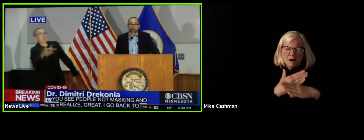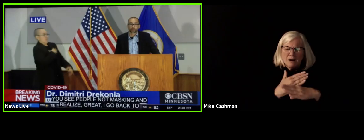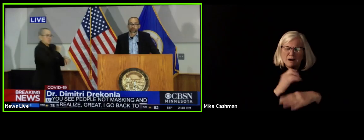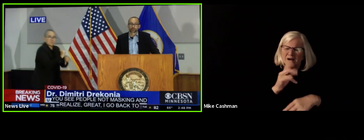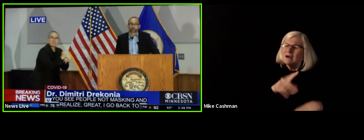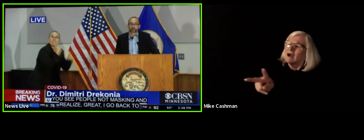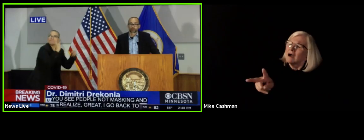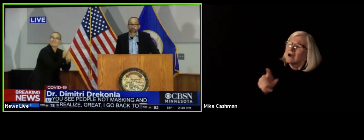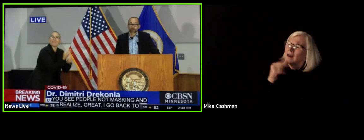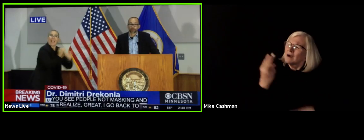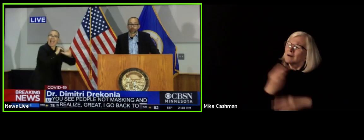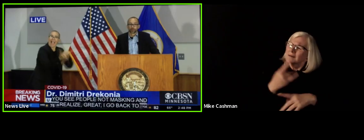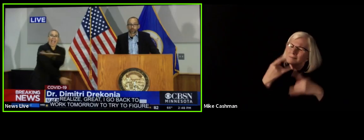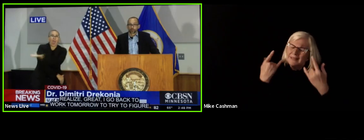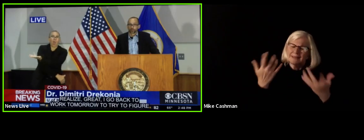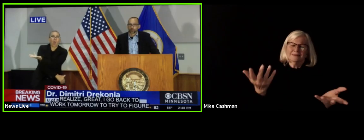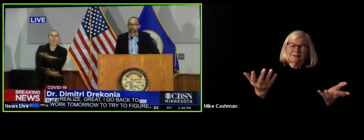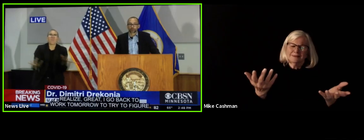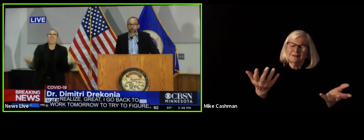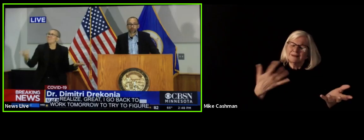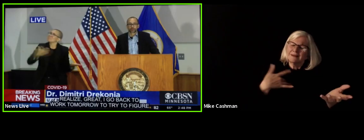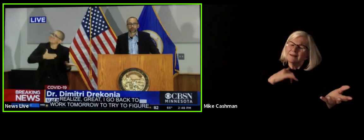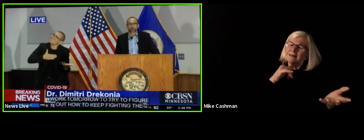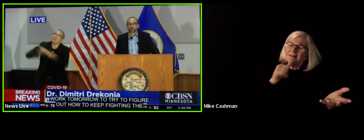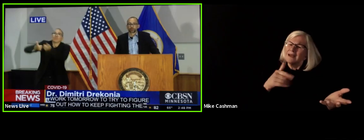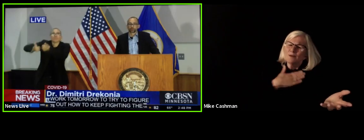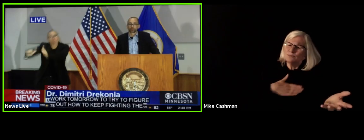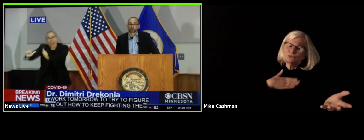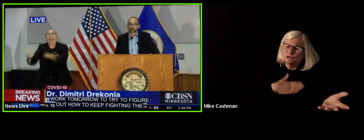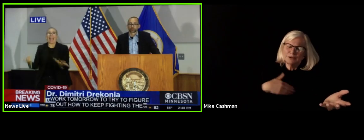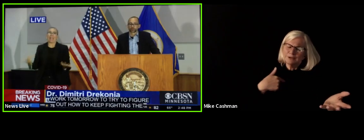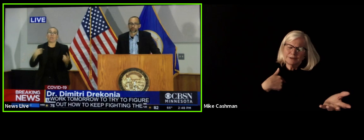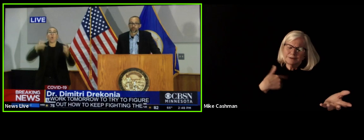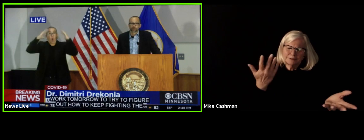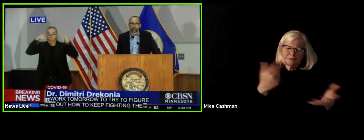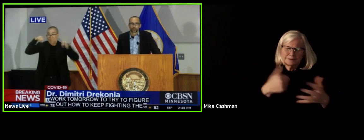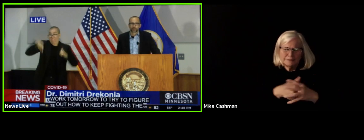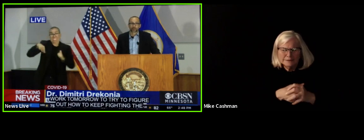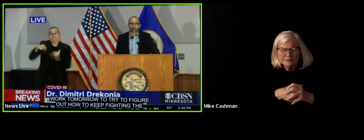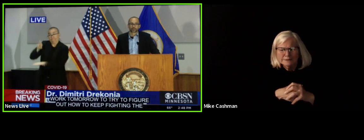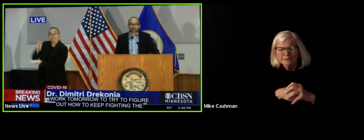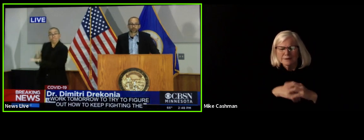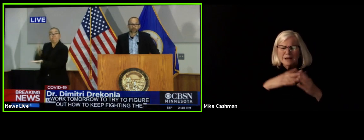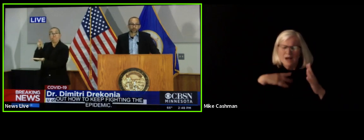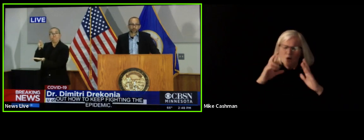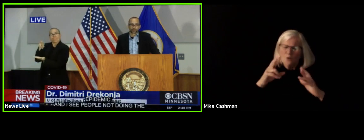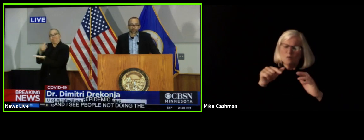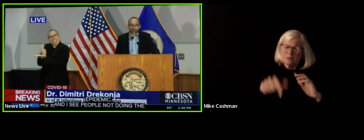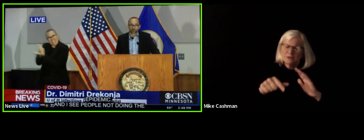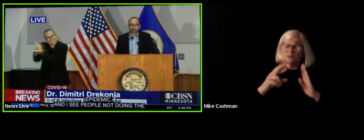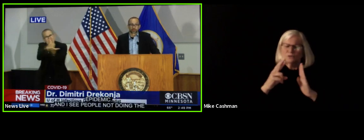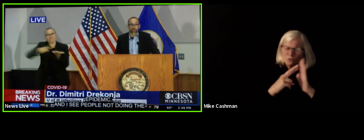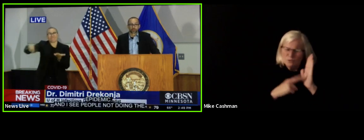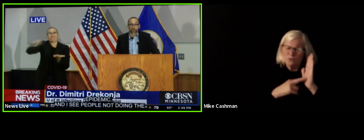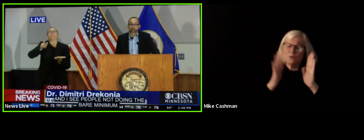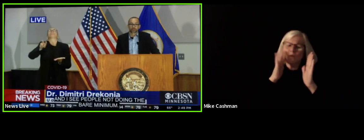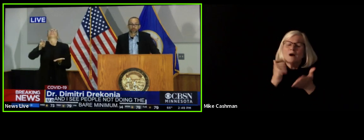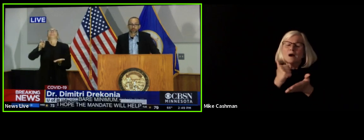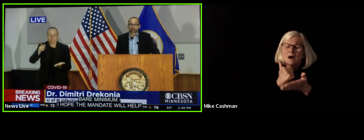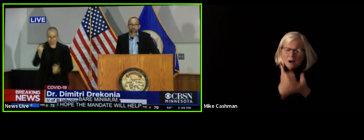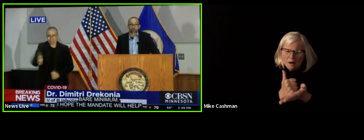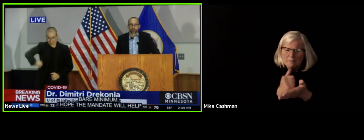seeing people not doing the bare minimum. I really hope that this mandate will help Minnesotans recognize that there is something they can do. It is